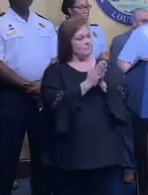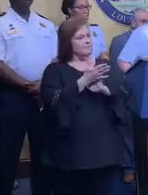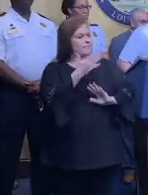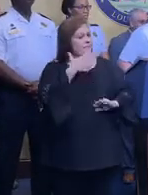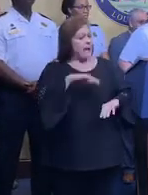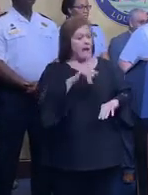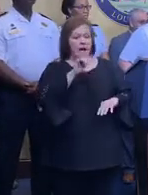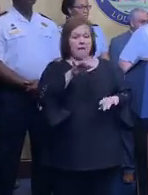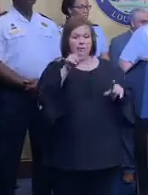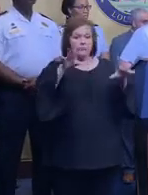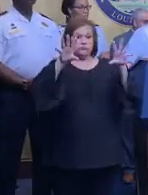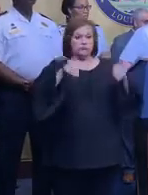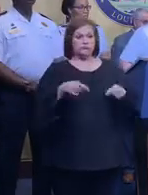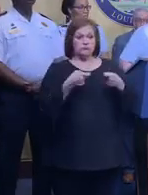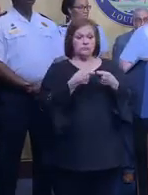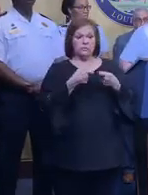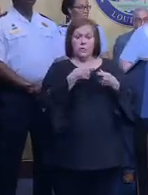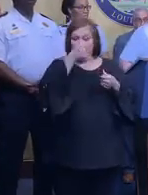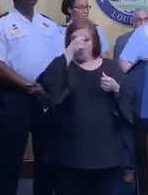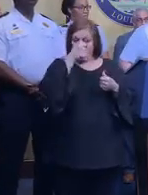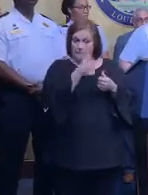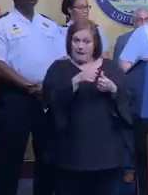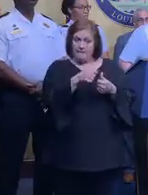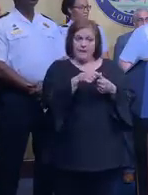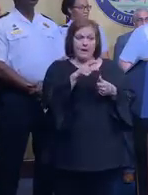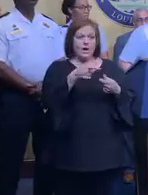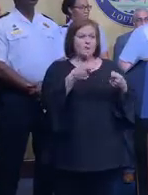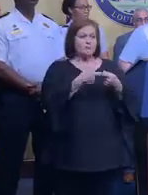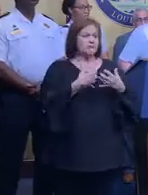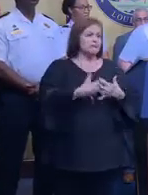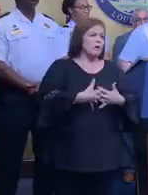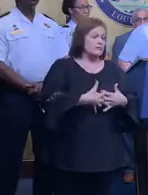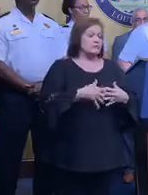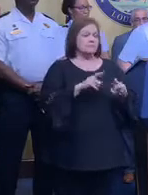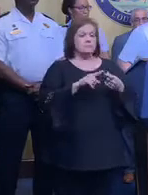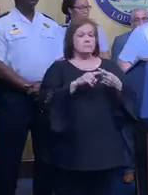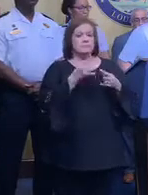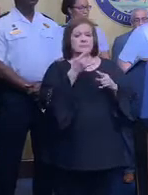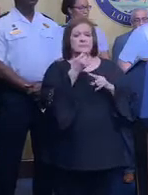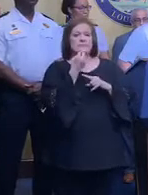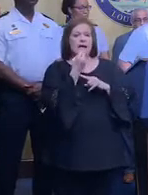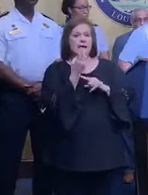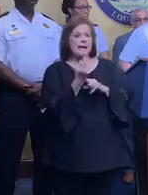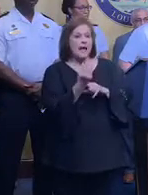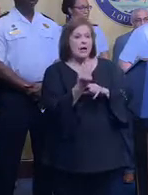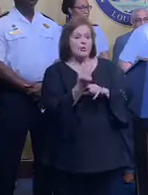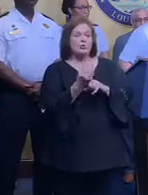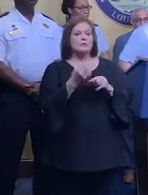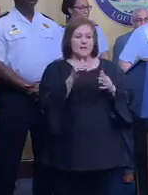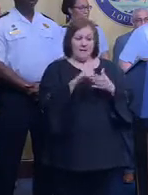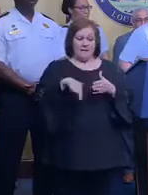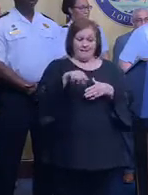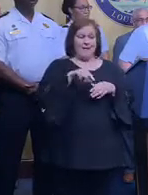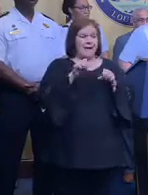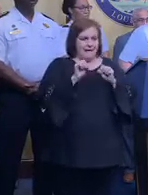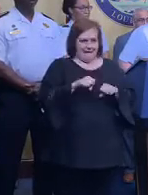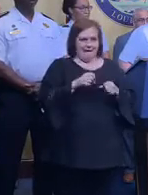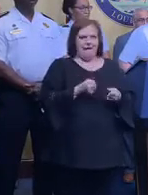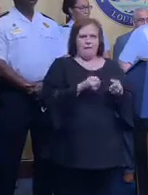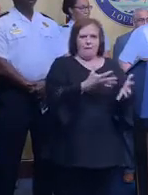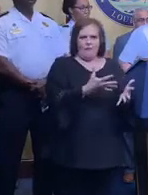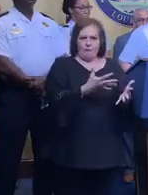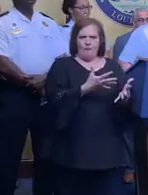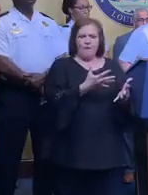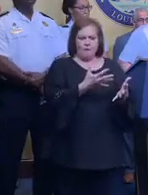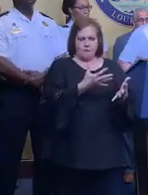If you lose electricity, please be mindful of generators or candles. These are the type of things that cause horrible accidents. We